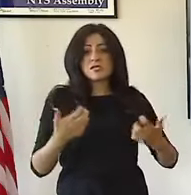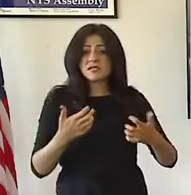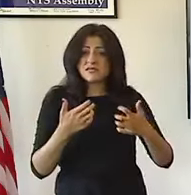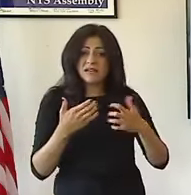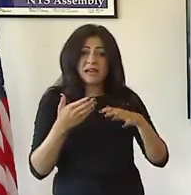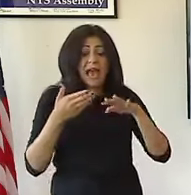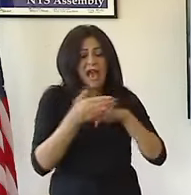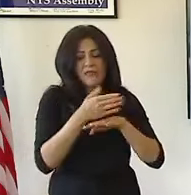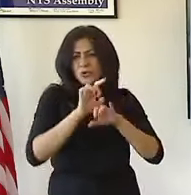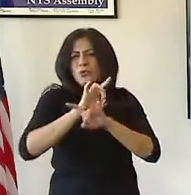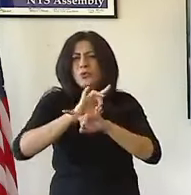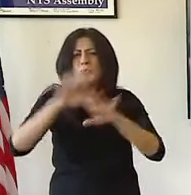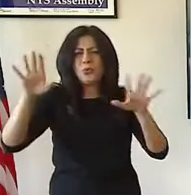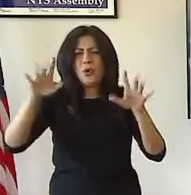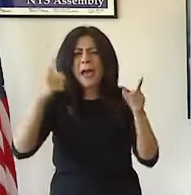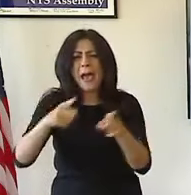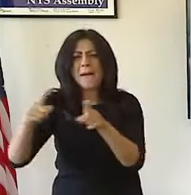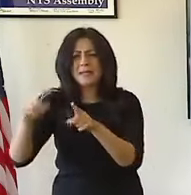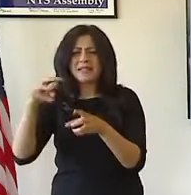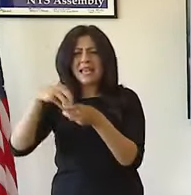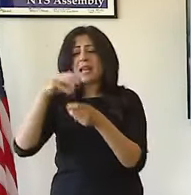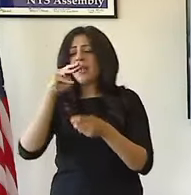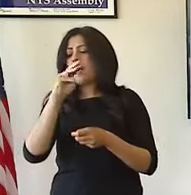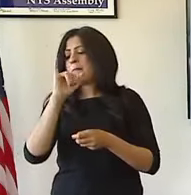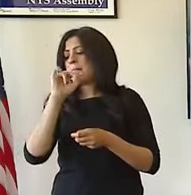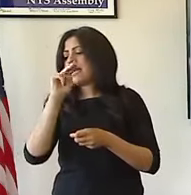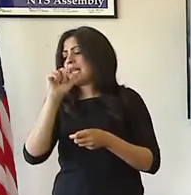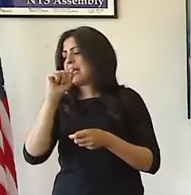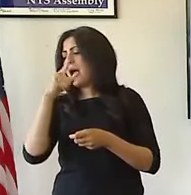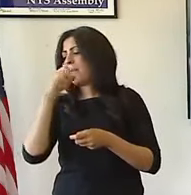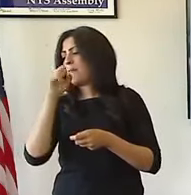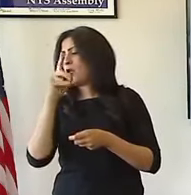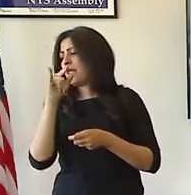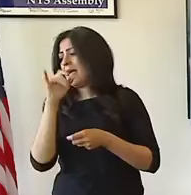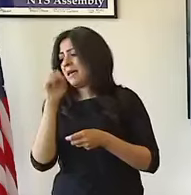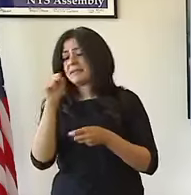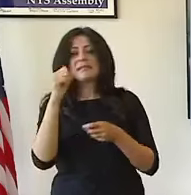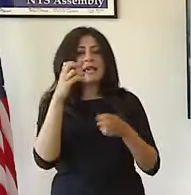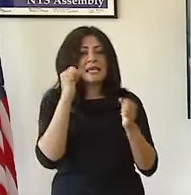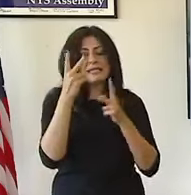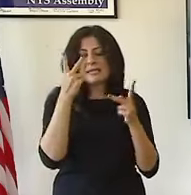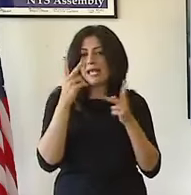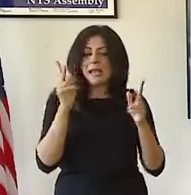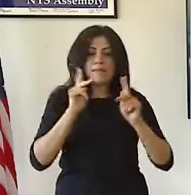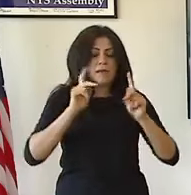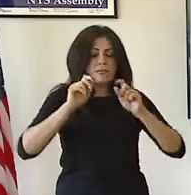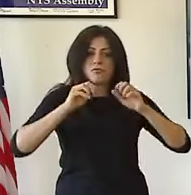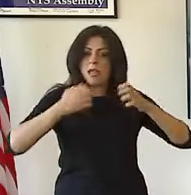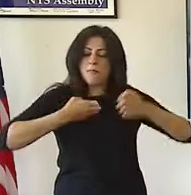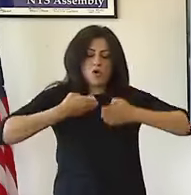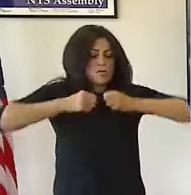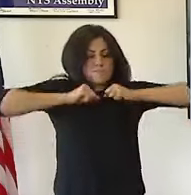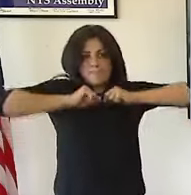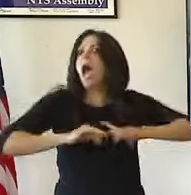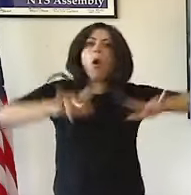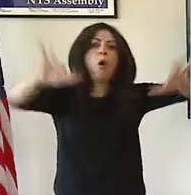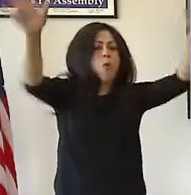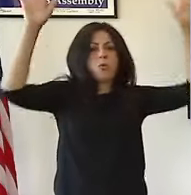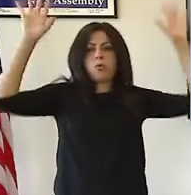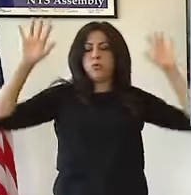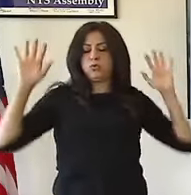that horrible incident in Minneapolis has led, obviously, to an eruption of emotion that has resulted